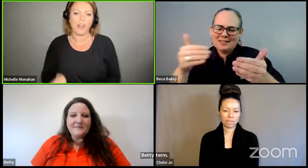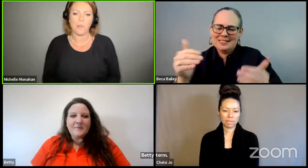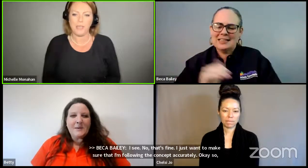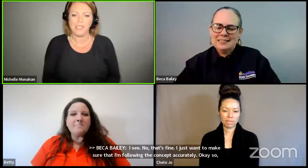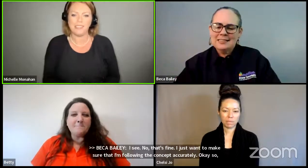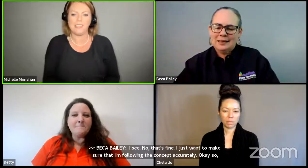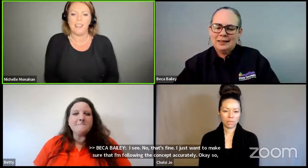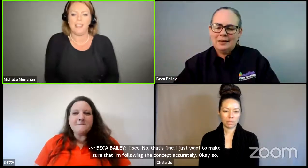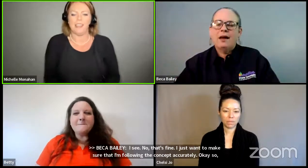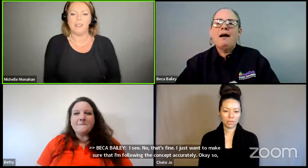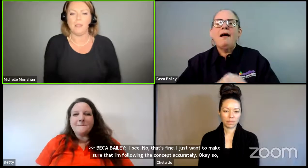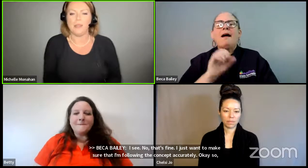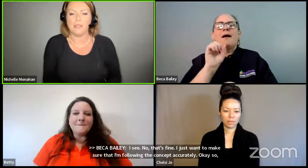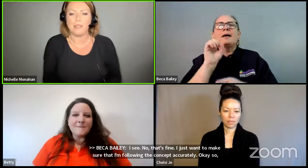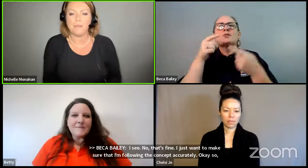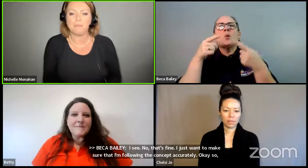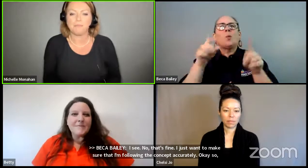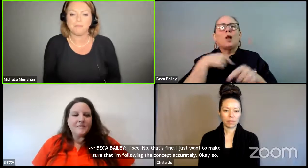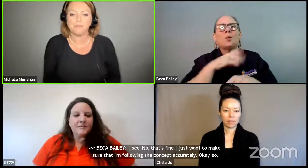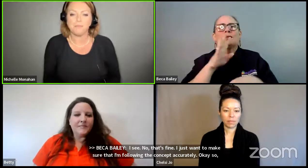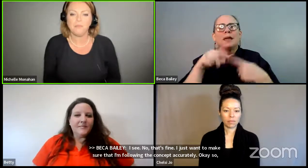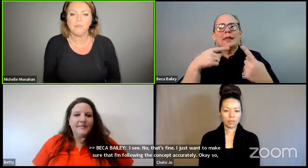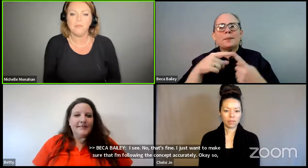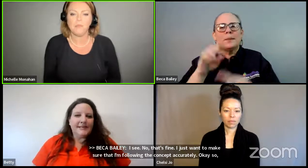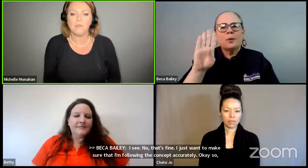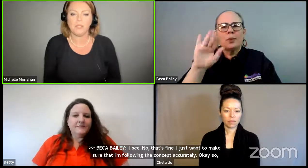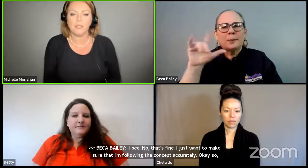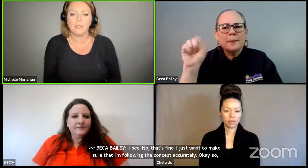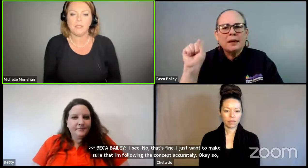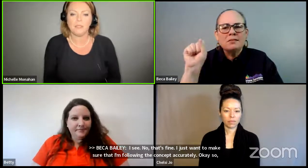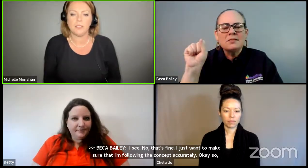what that all means in the process.